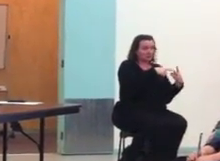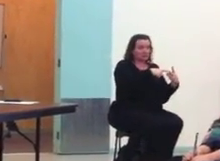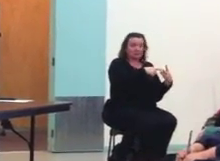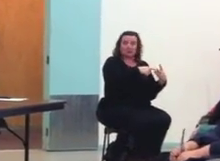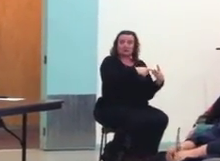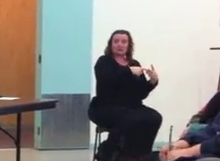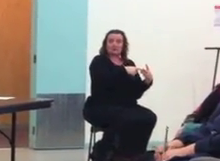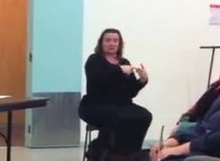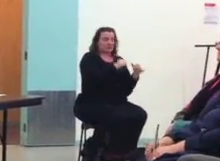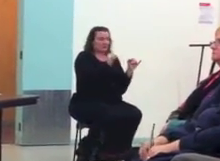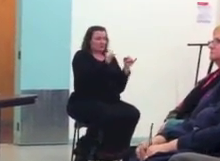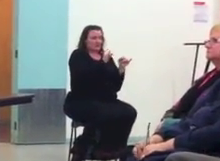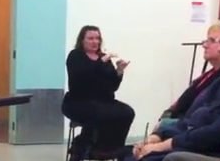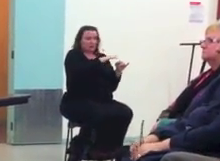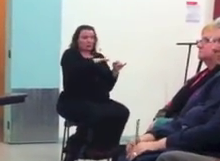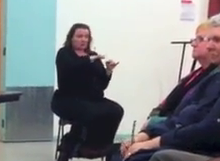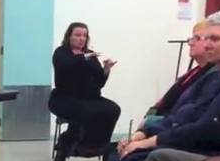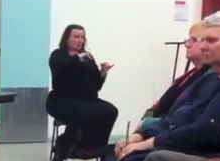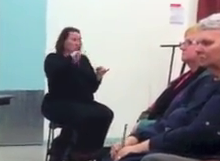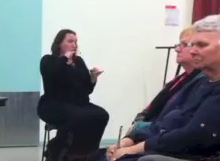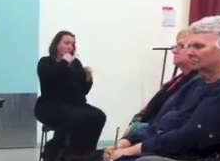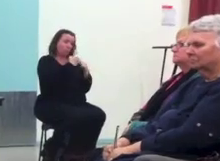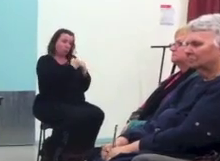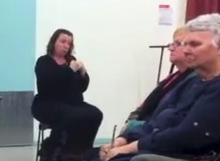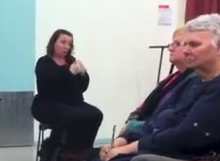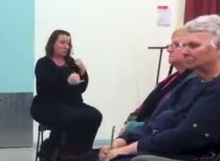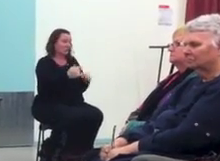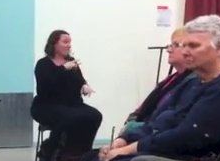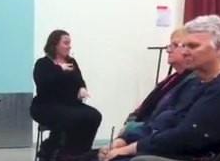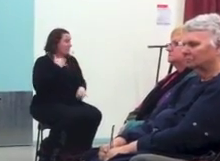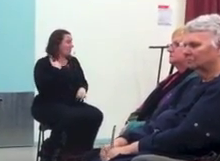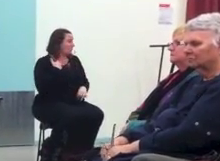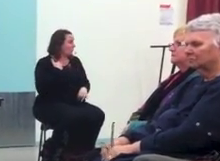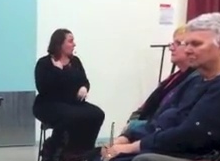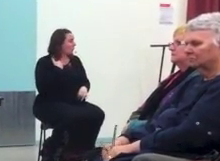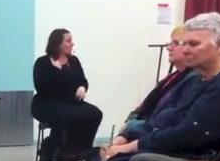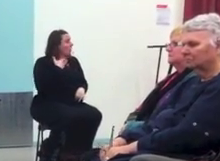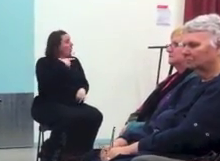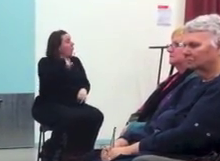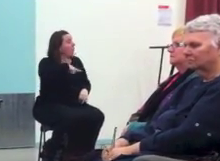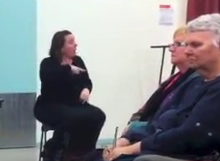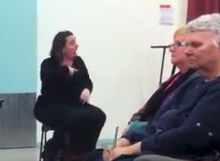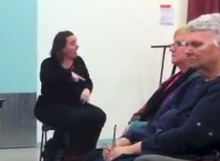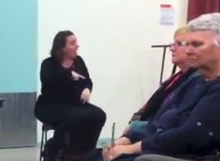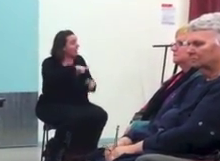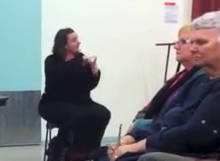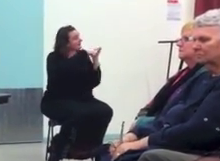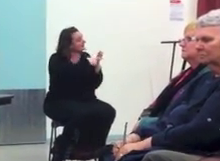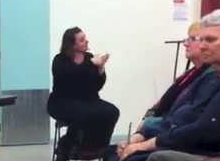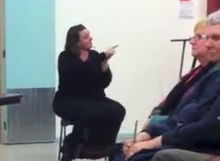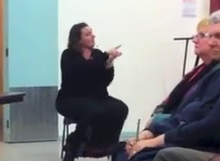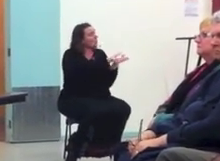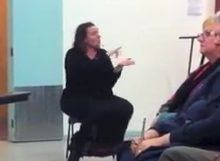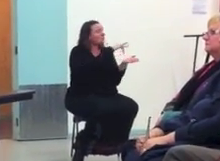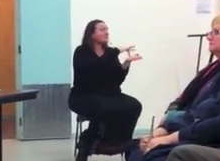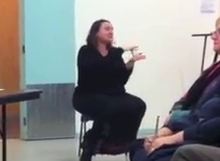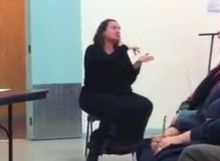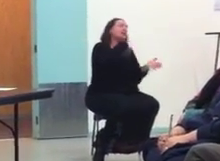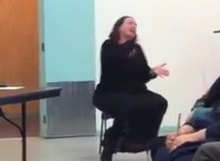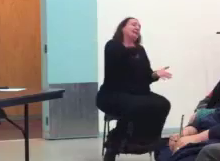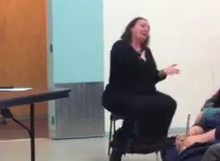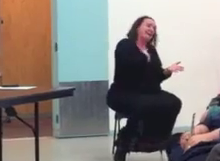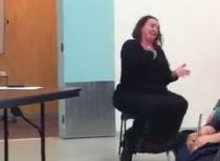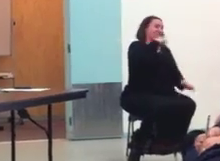this terrible situation is only going to get worse. And this is why the Disability Law Centre is so badly